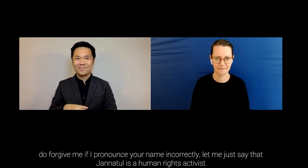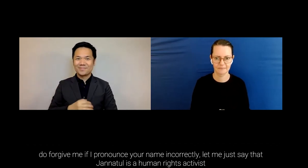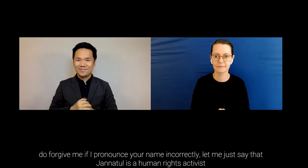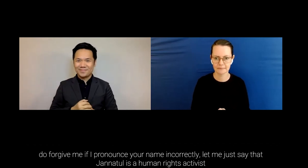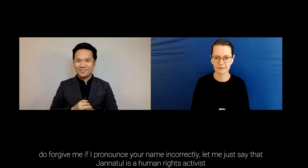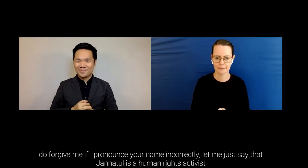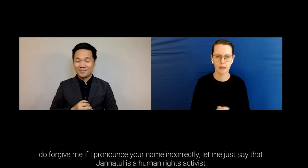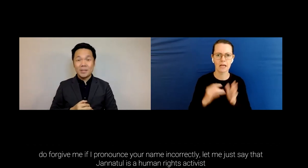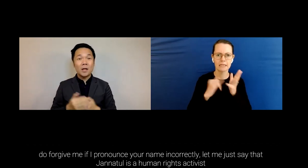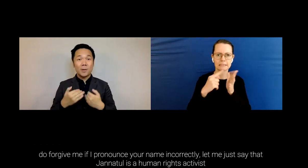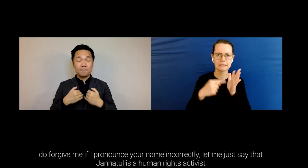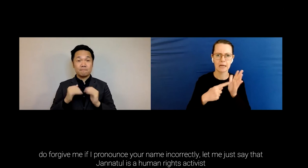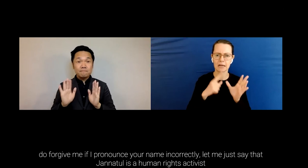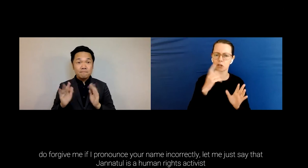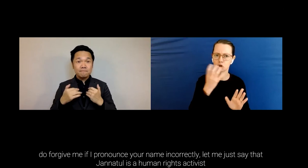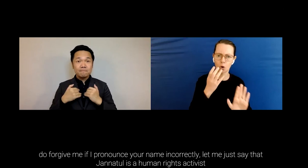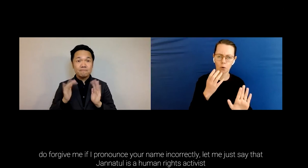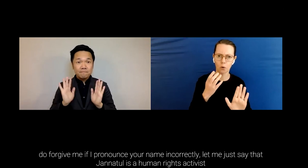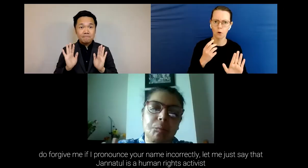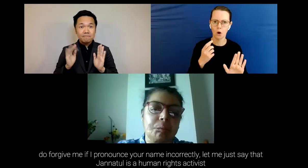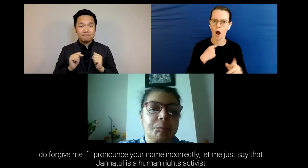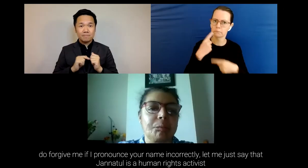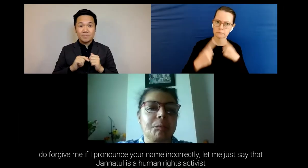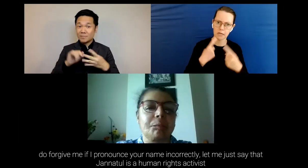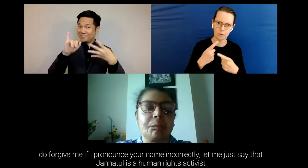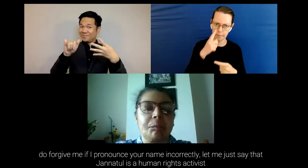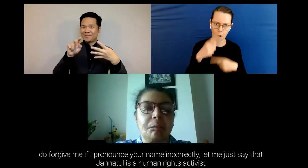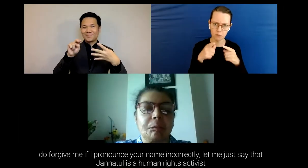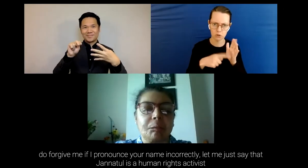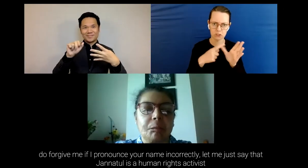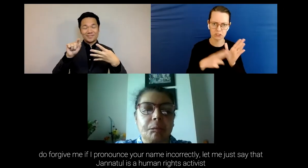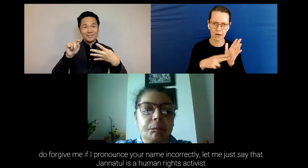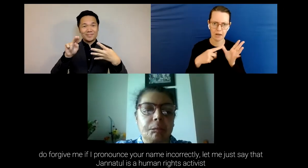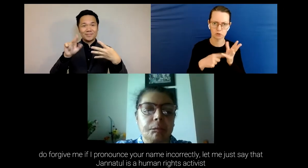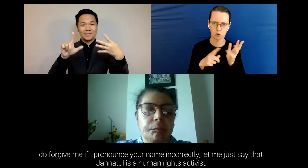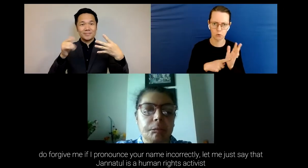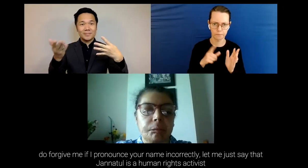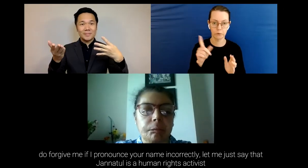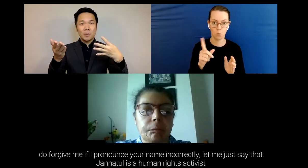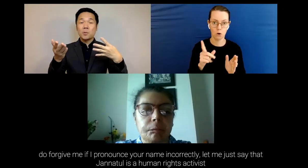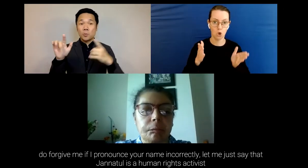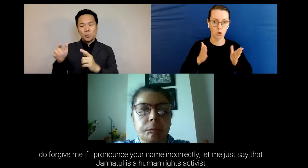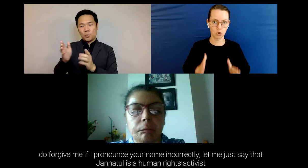Sorry, let me just to say that Janatal is a human rights activist,